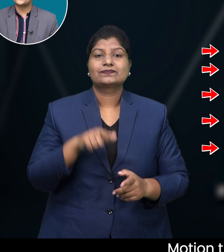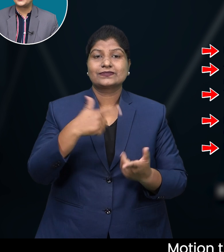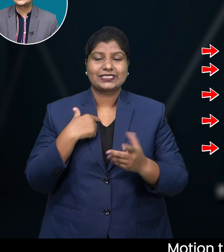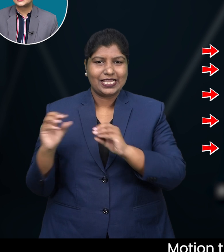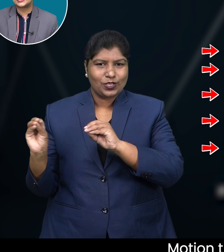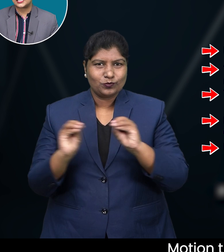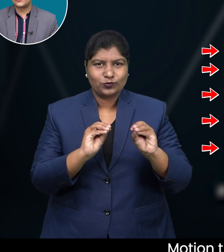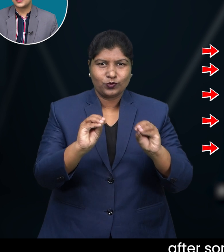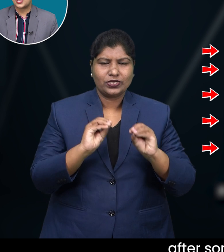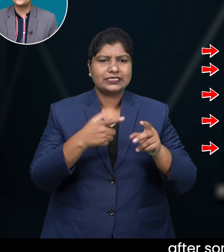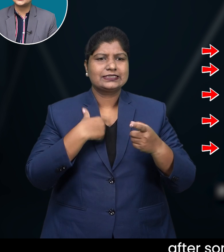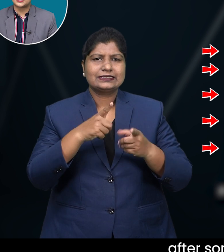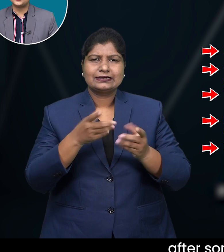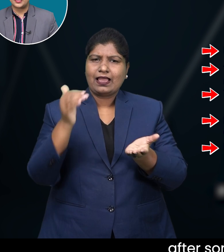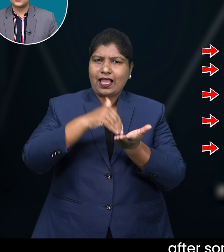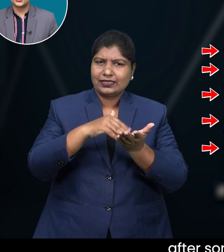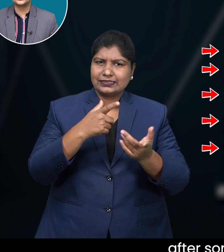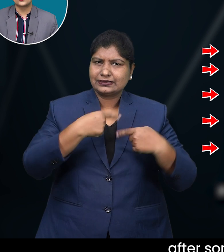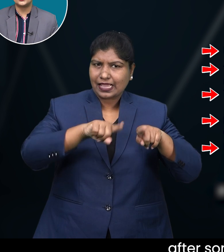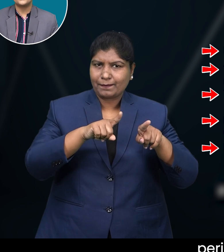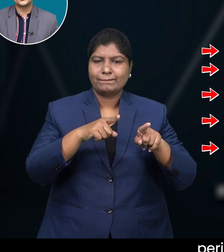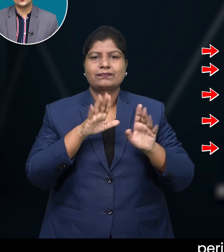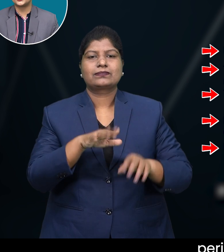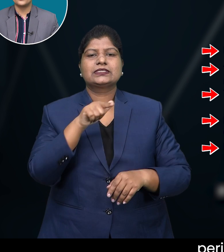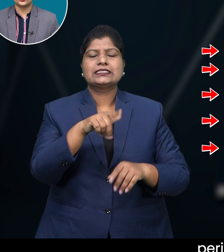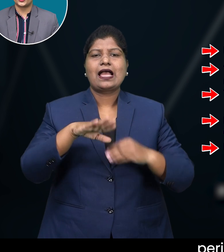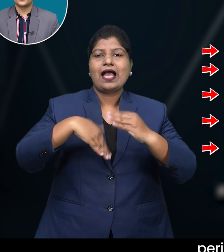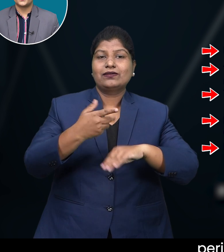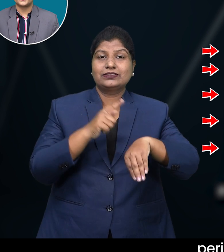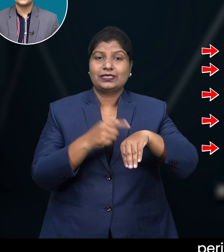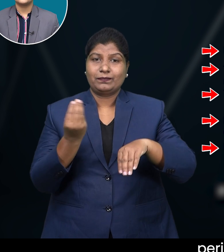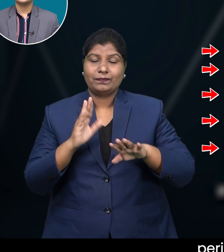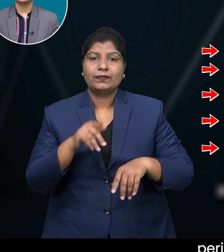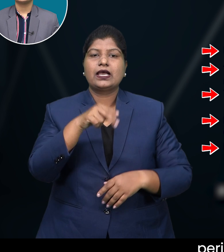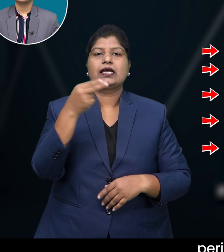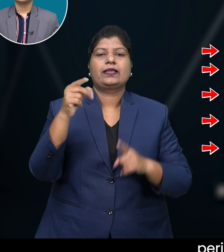Motion that repeats itself after some time is called periodic motion.